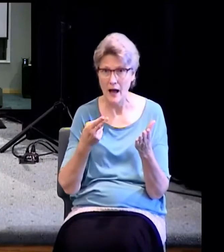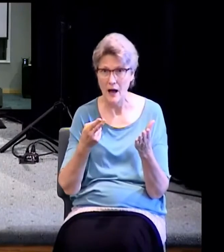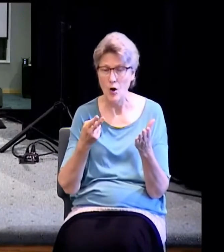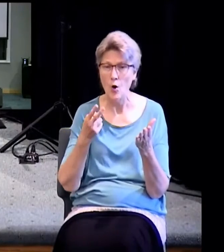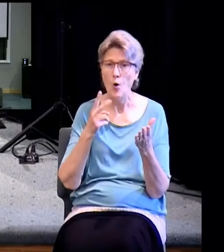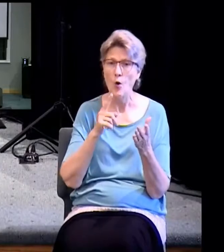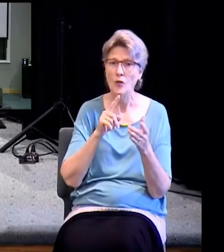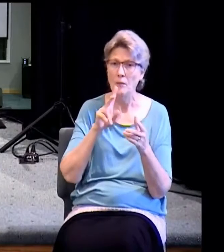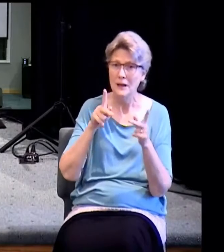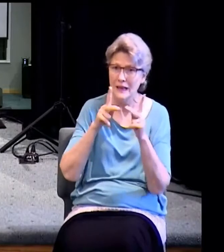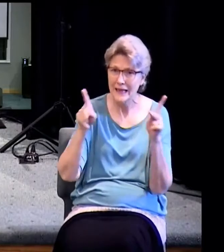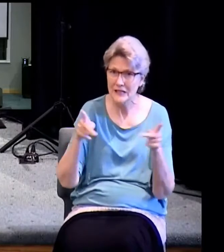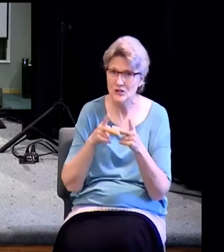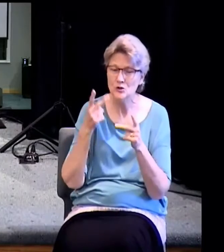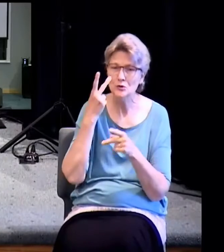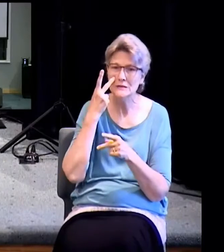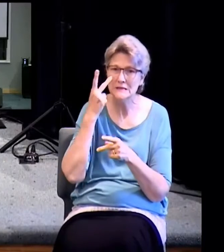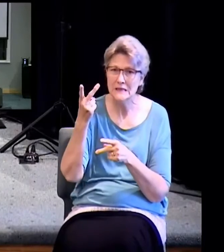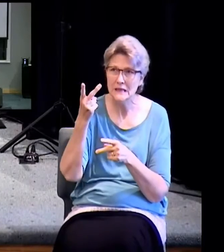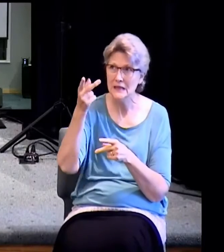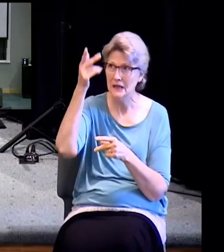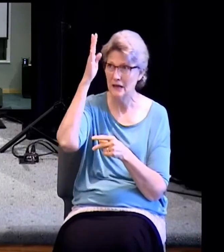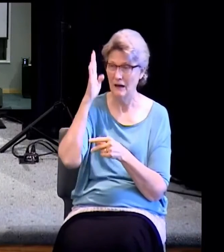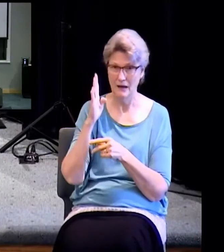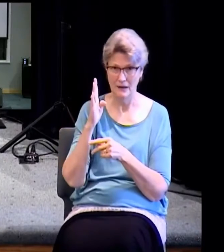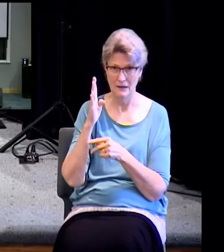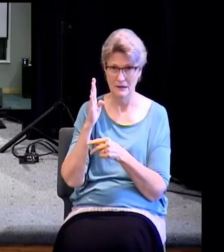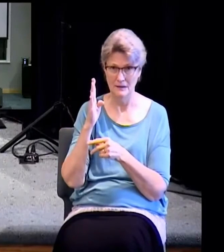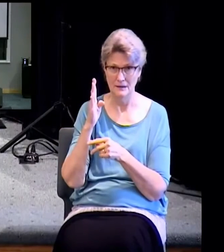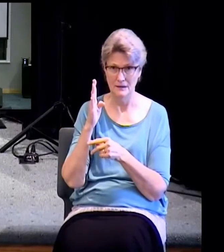God and where they will be seen of God.